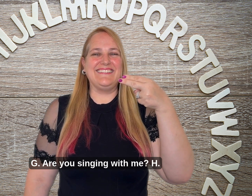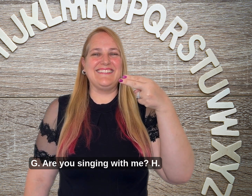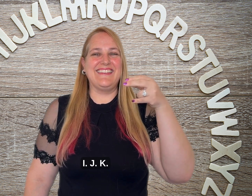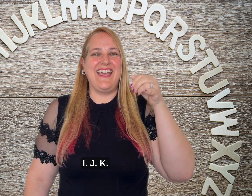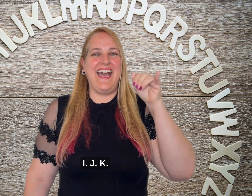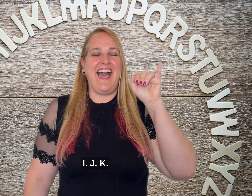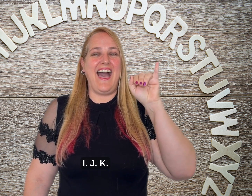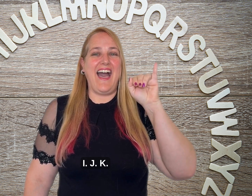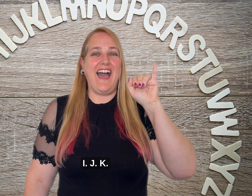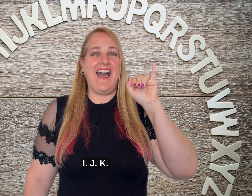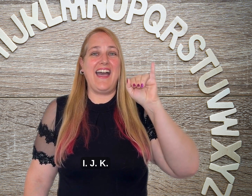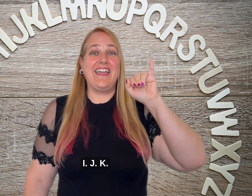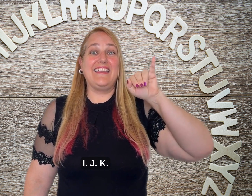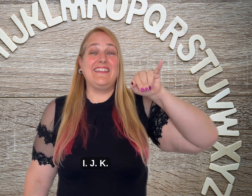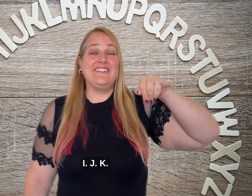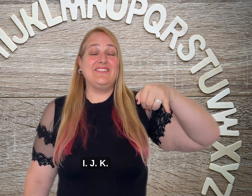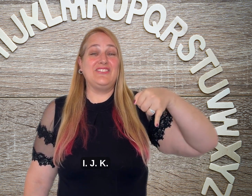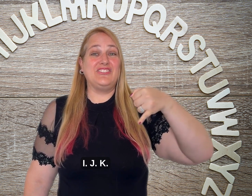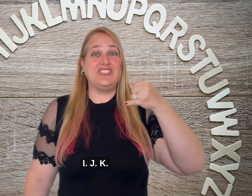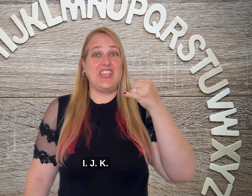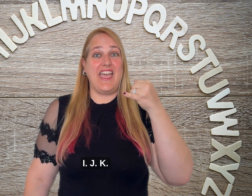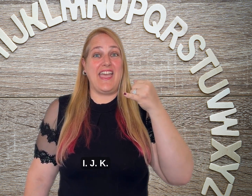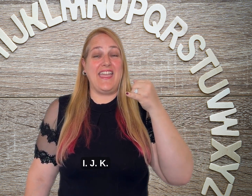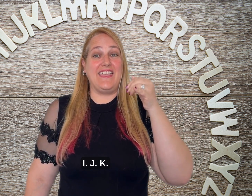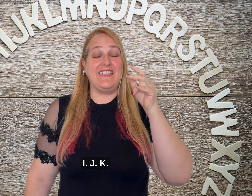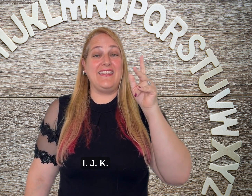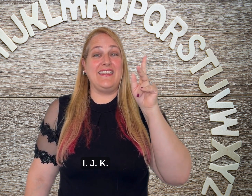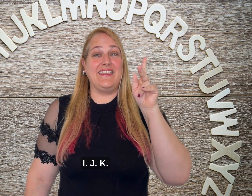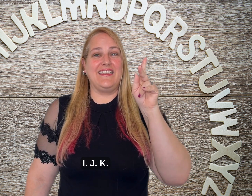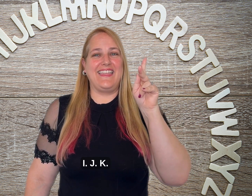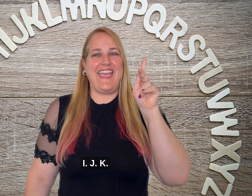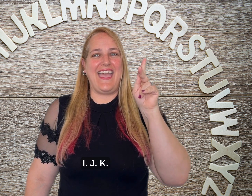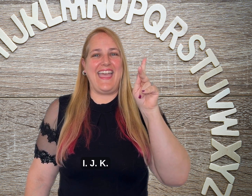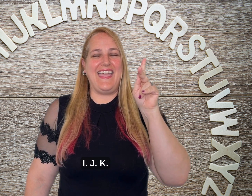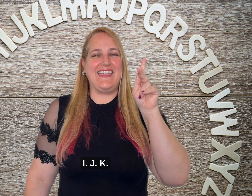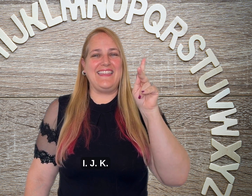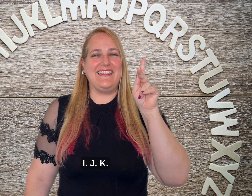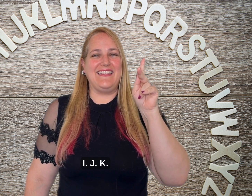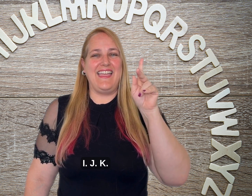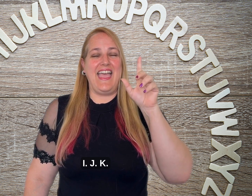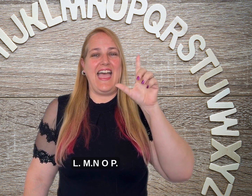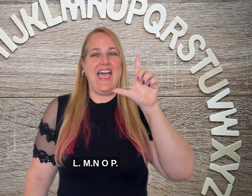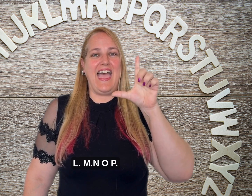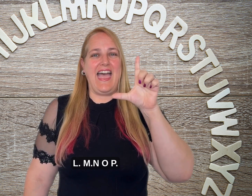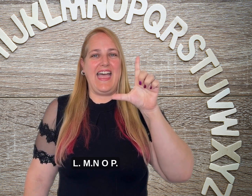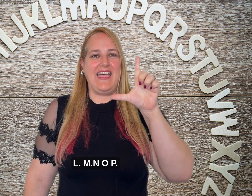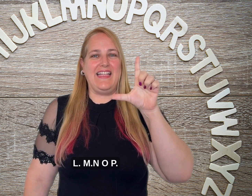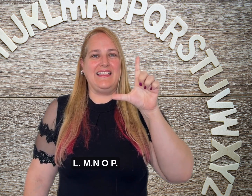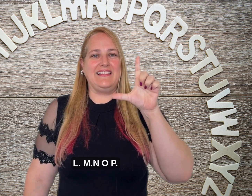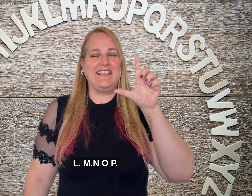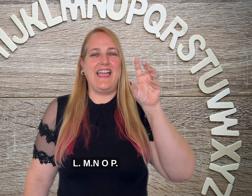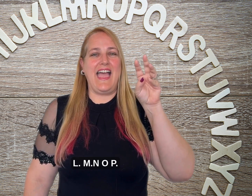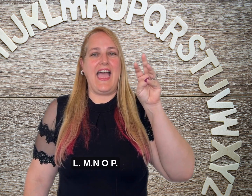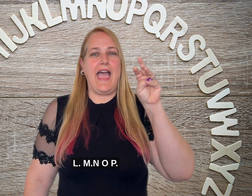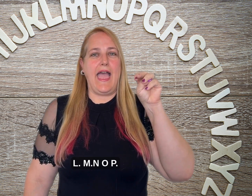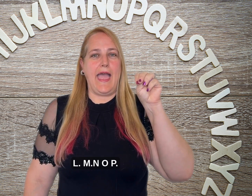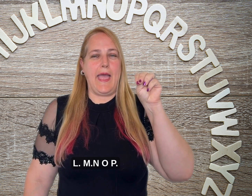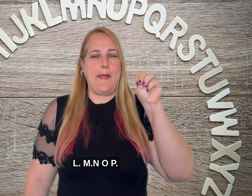H, I, J, K, L,